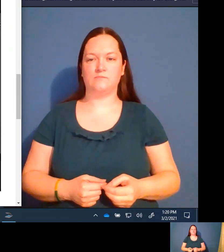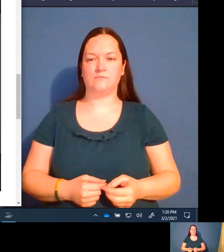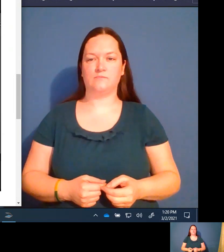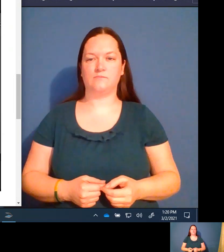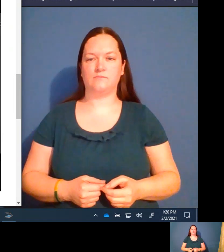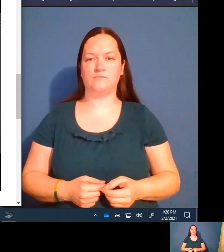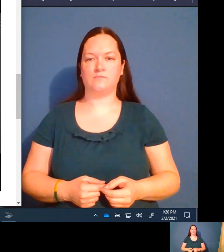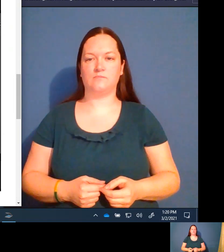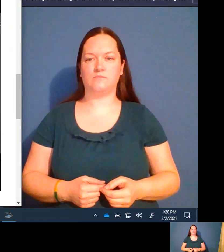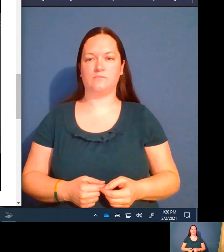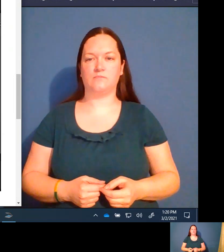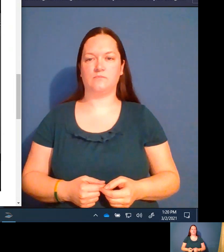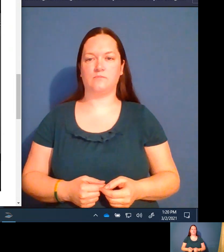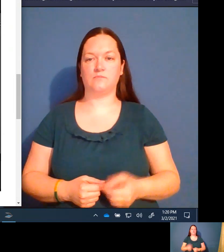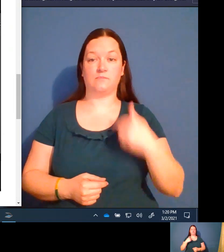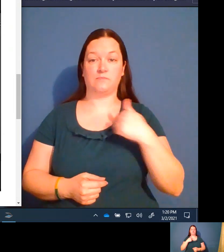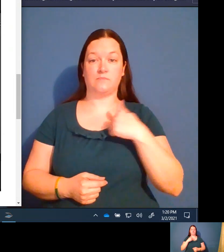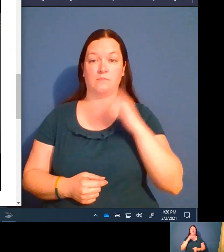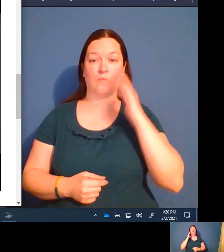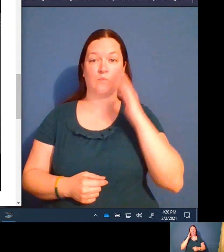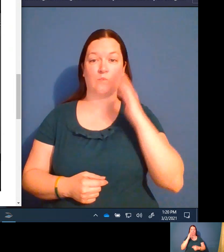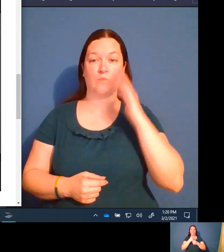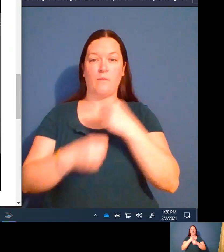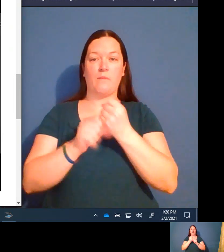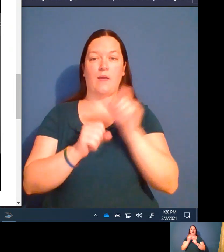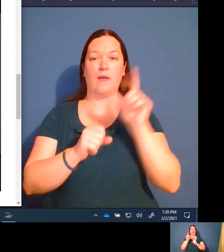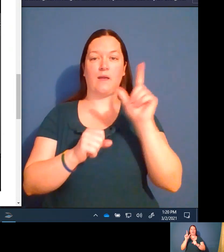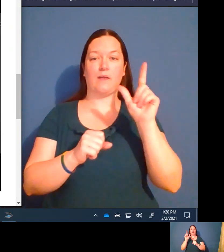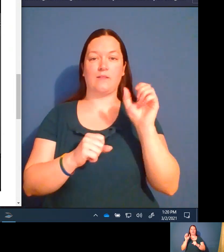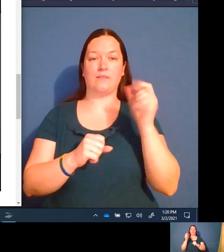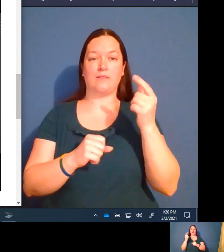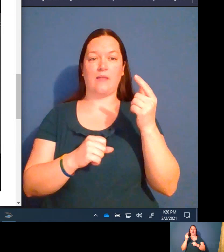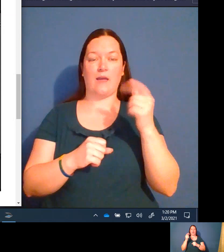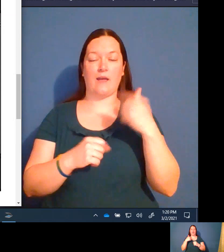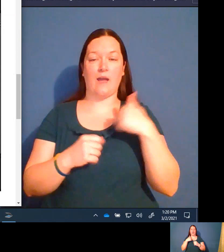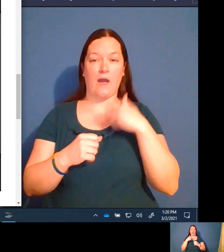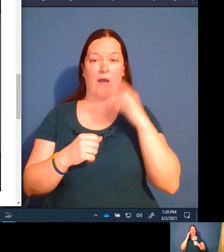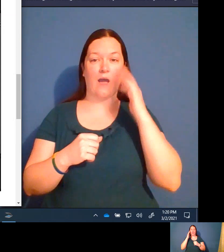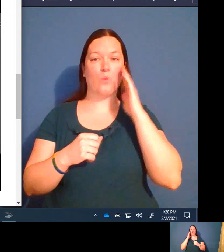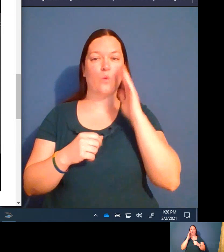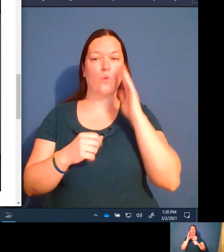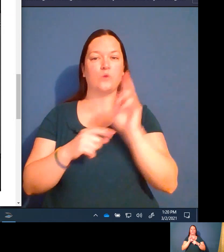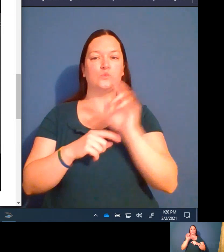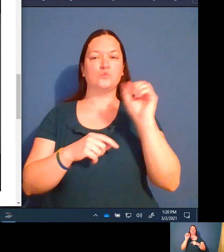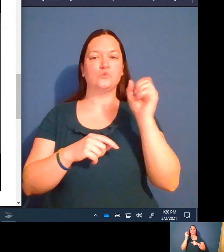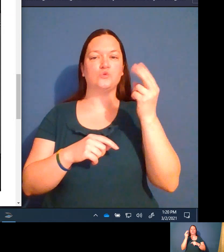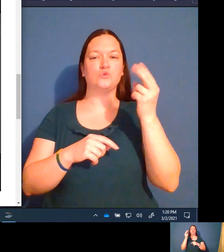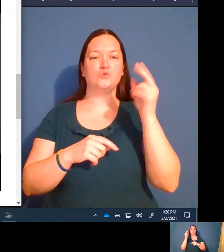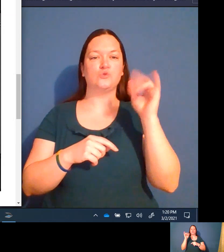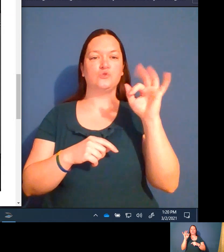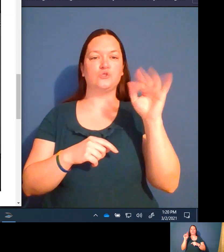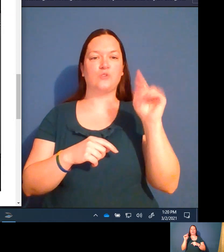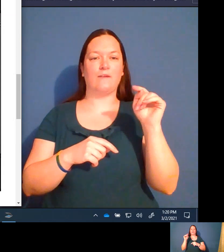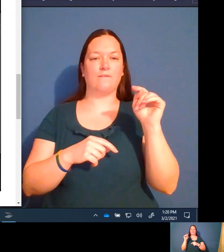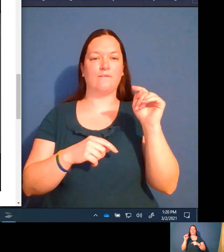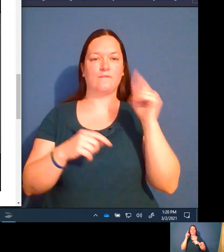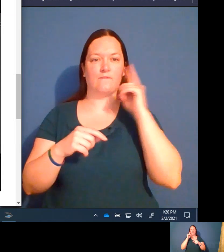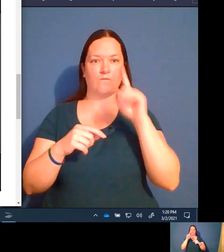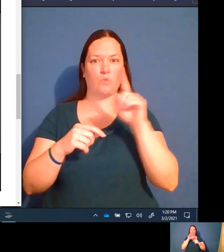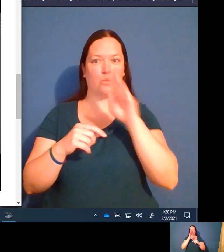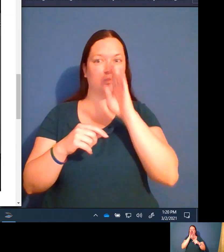some arms there. And then I'm going to make some legs. And this time I'm going to use the shift key to constrain it so it's so I can make it straight. All